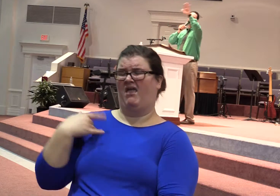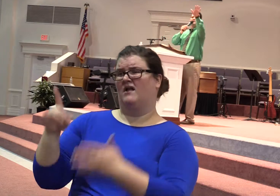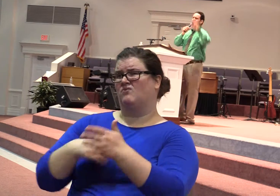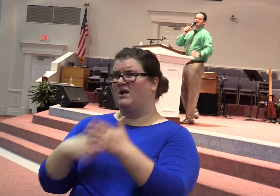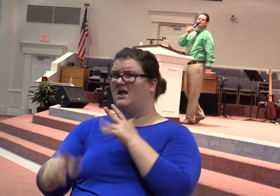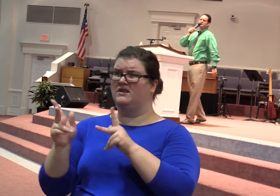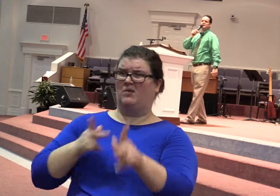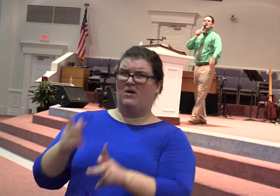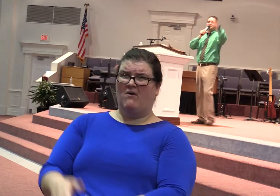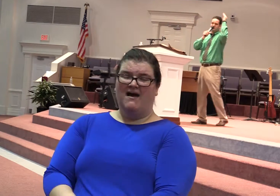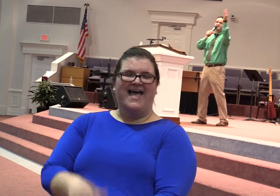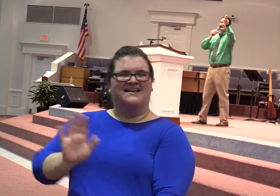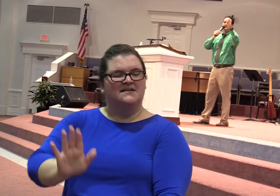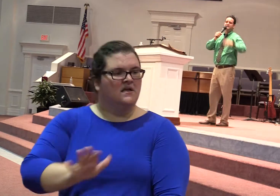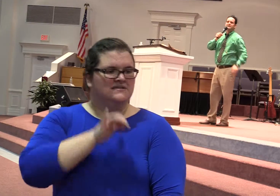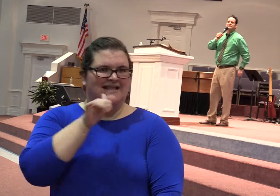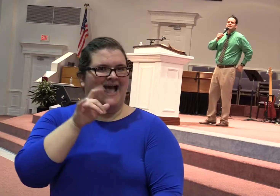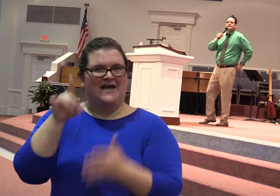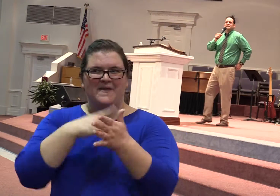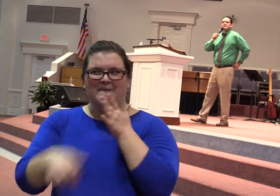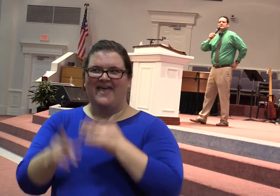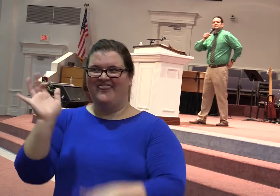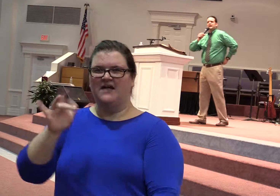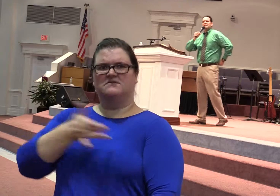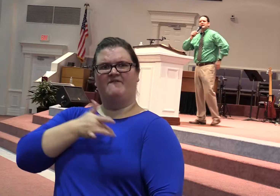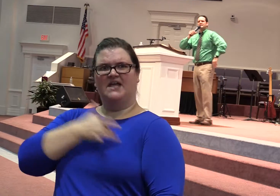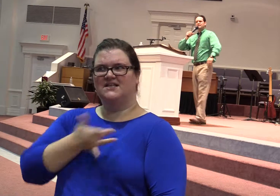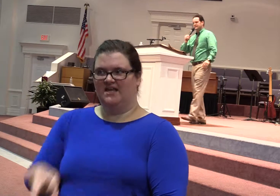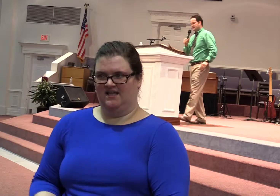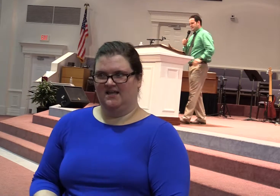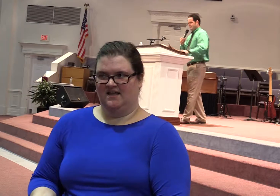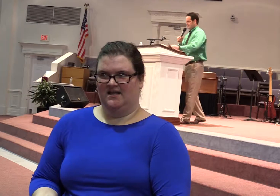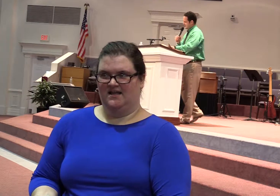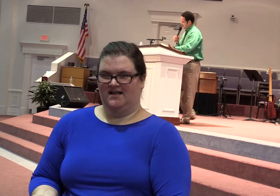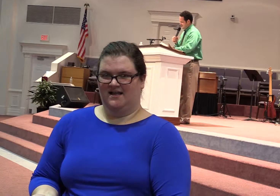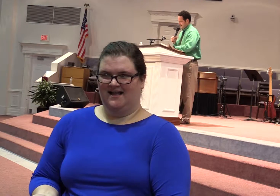That's condemning. That's not condemning. That's convicting. Right. Amen.